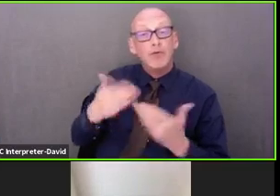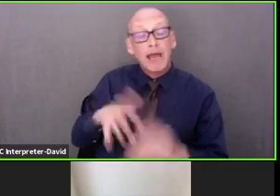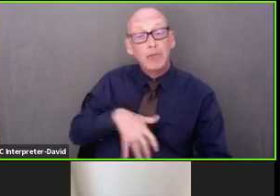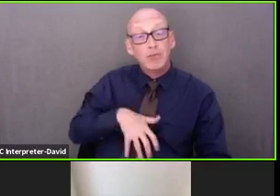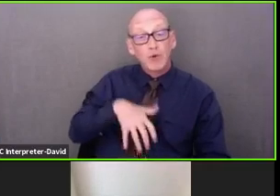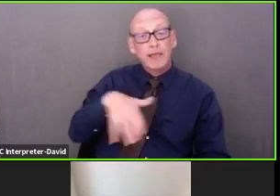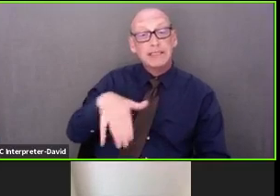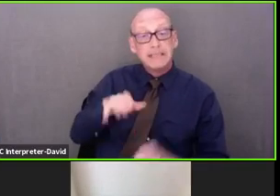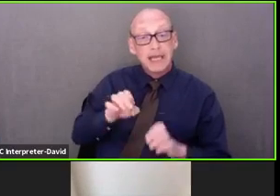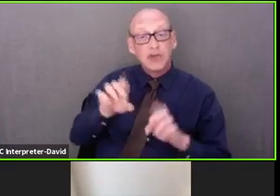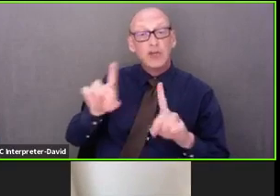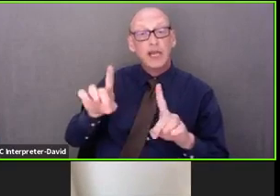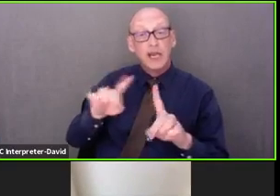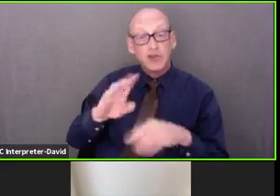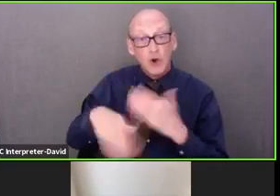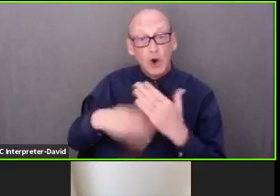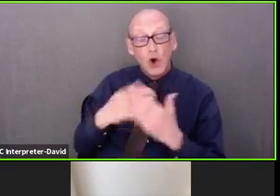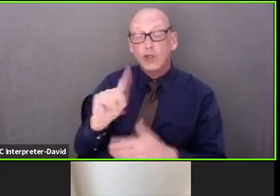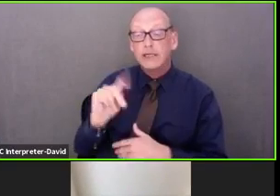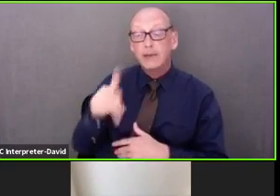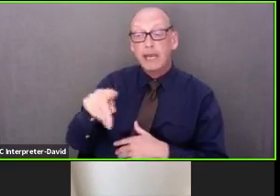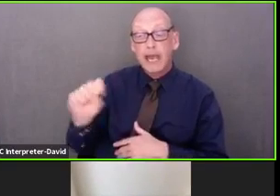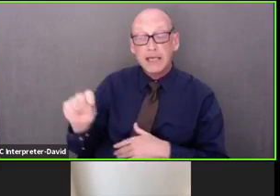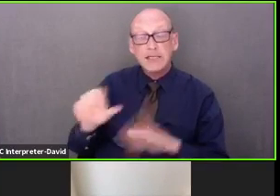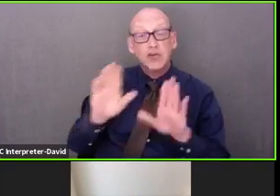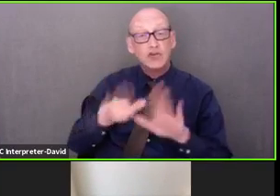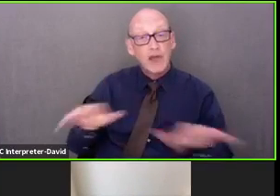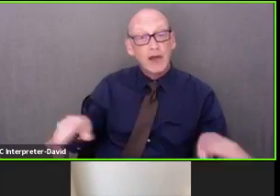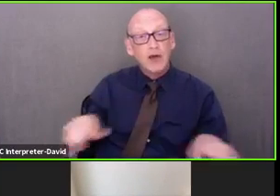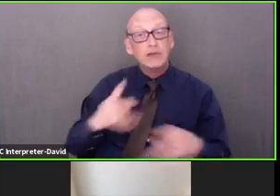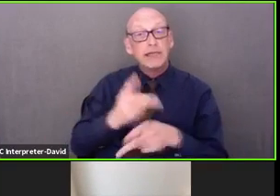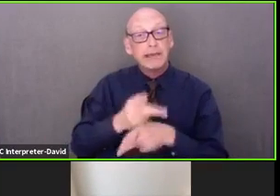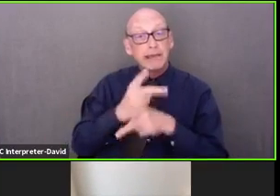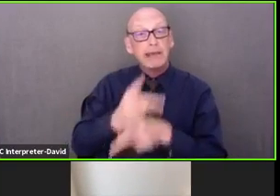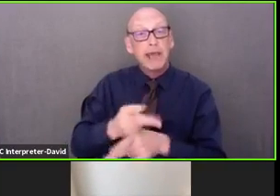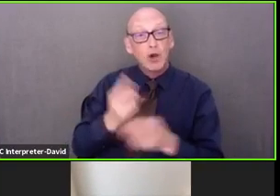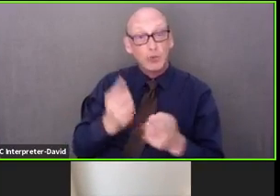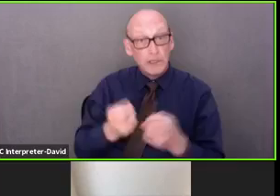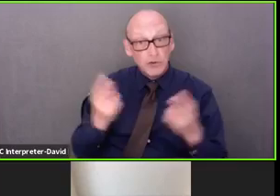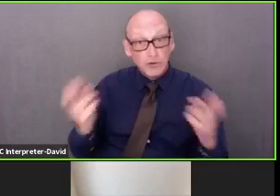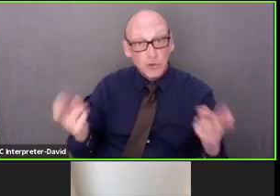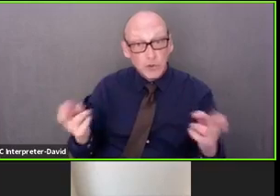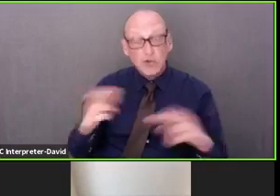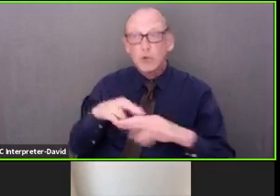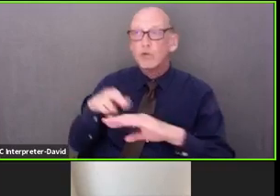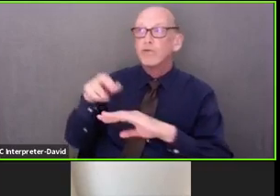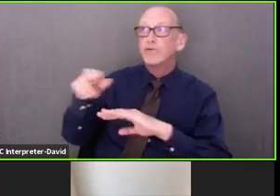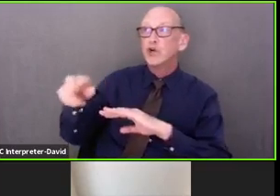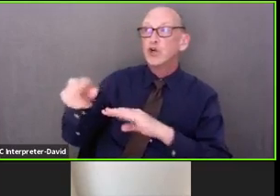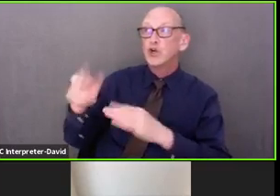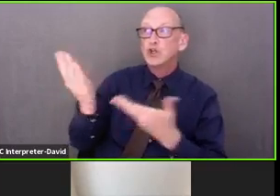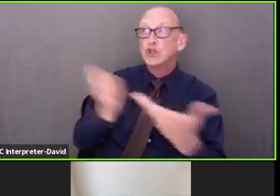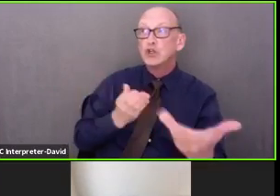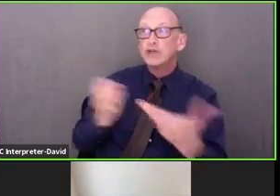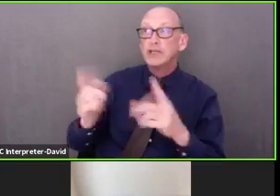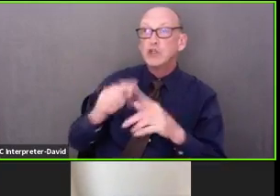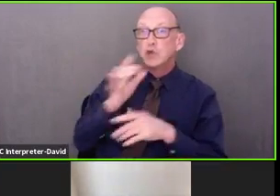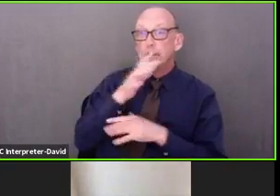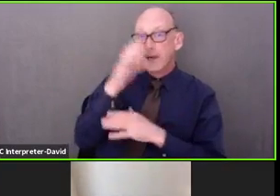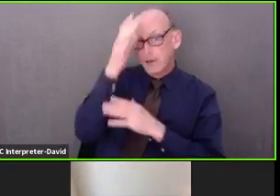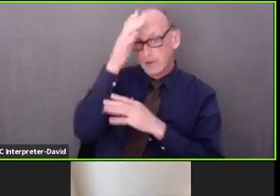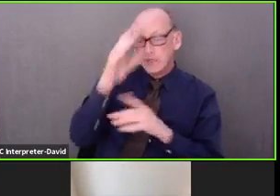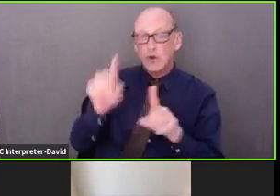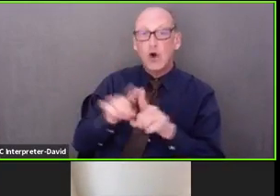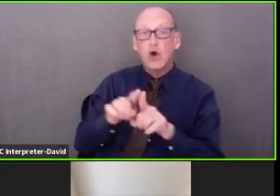public schools, childcare resources, and referral services for parents and childcare providers, as well as